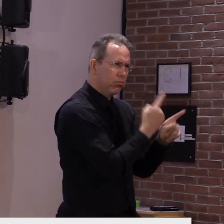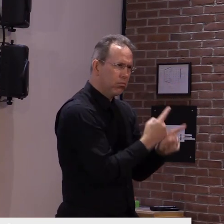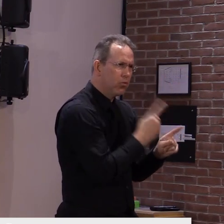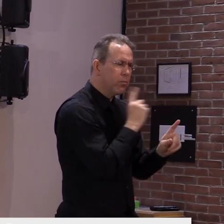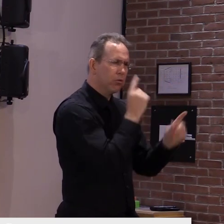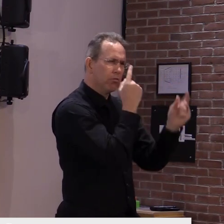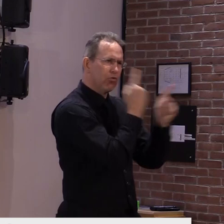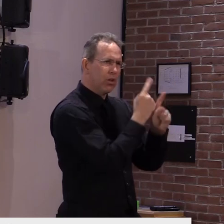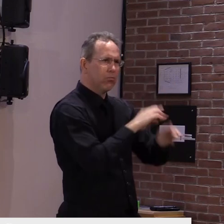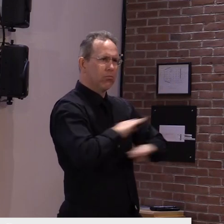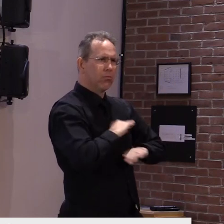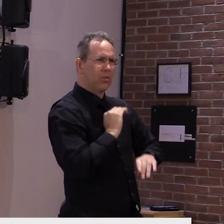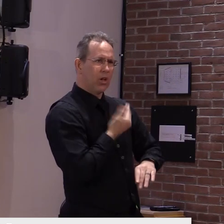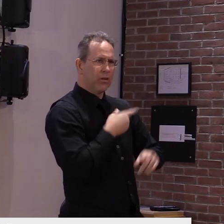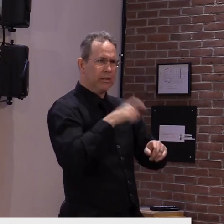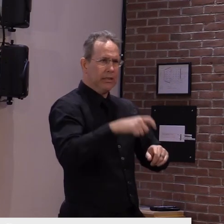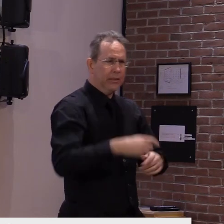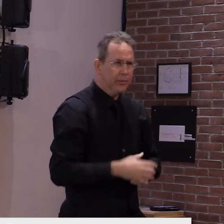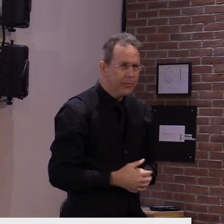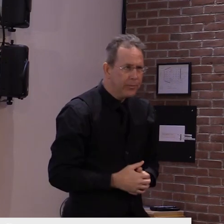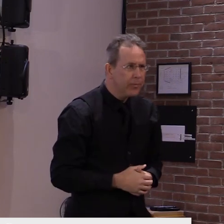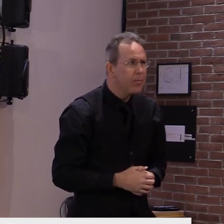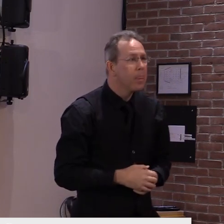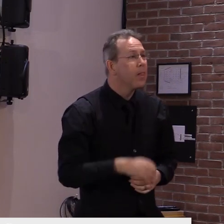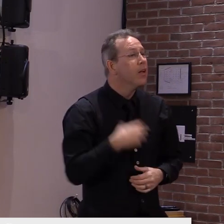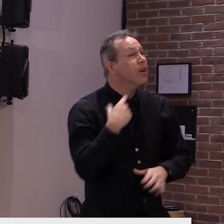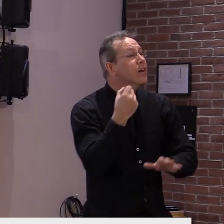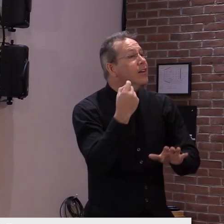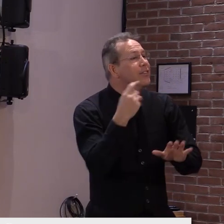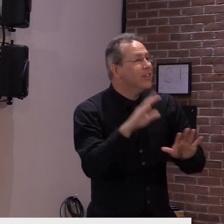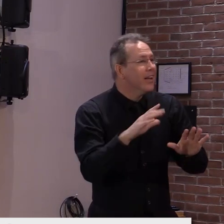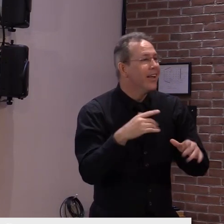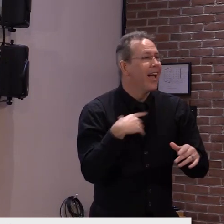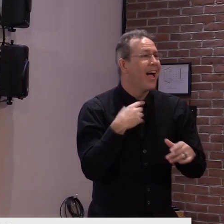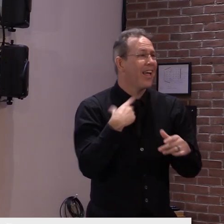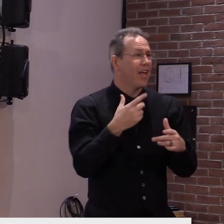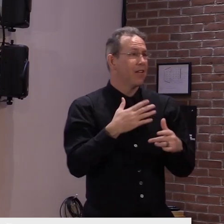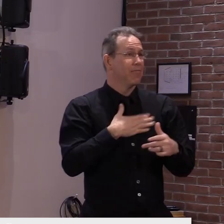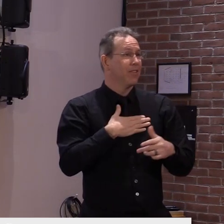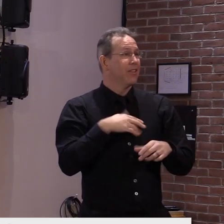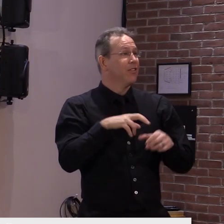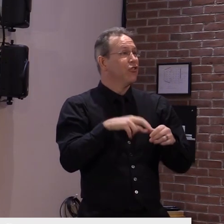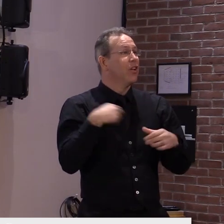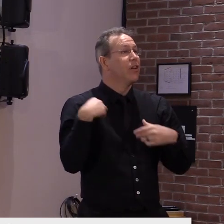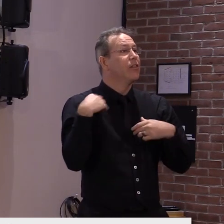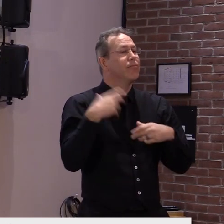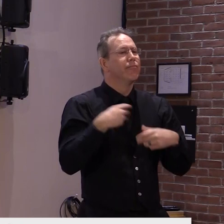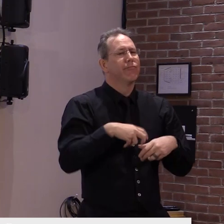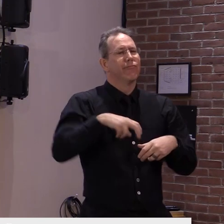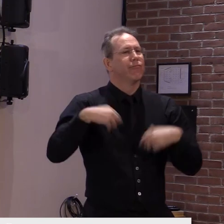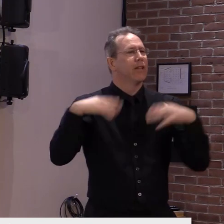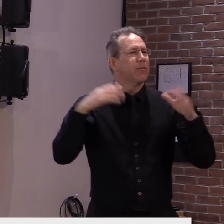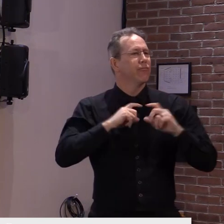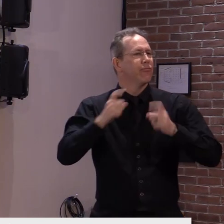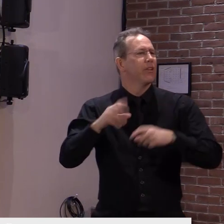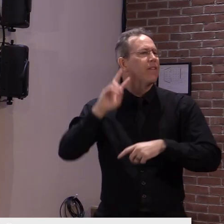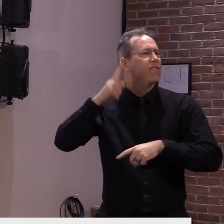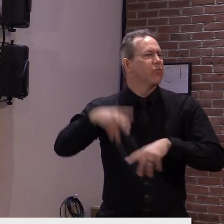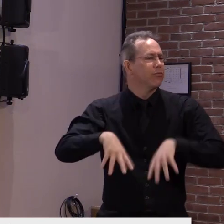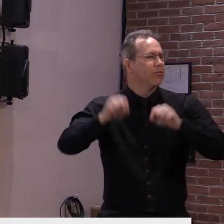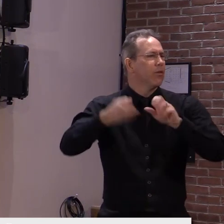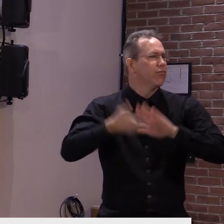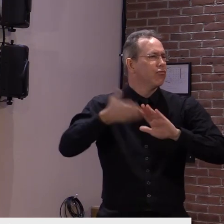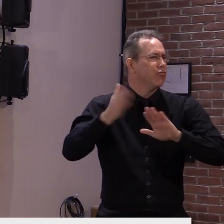Tem, although I gave up the chair yesterday to the Vice President because we had a tied vote. I can't break the